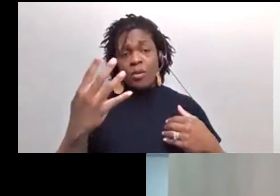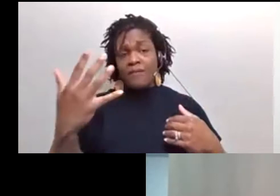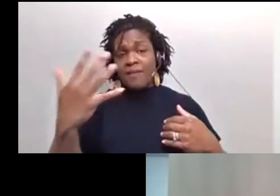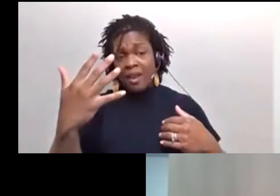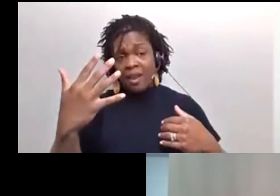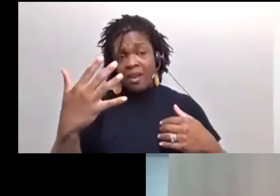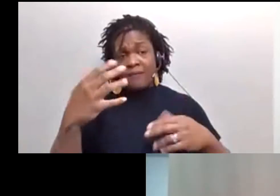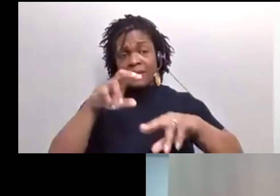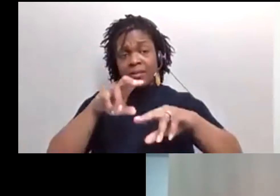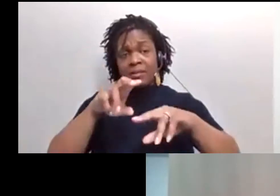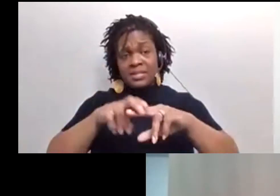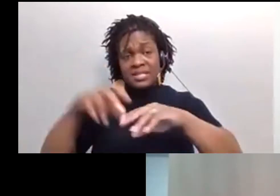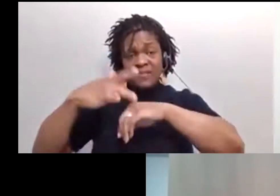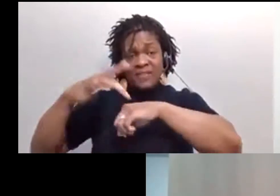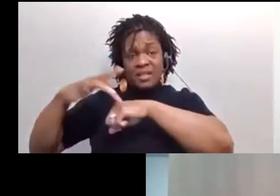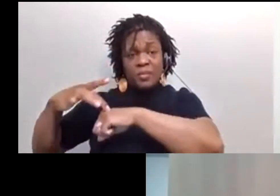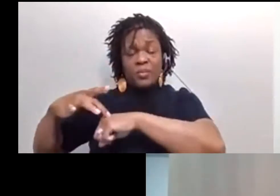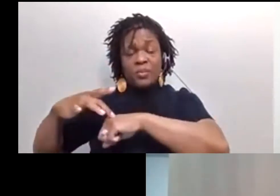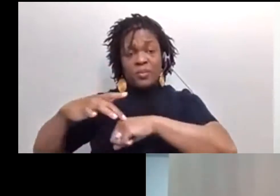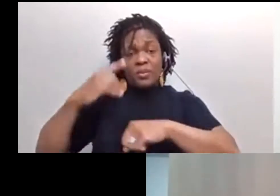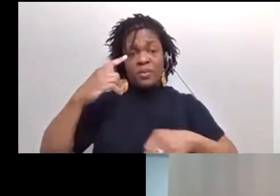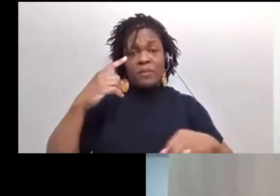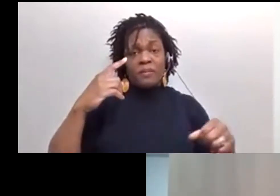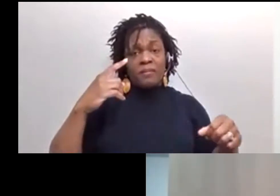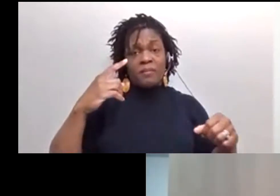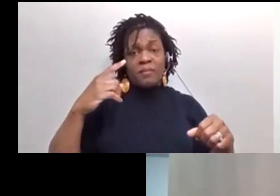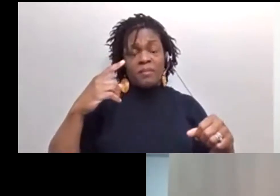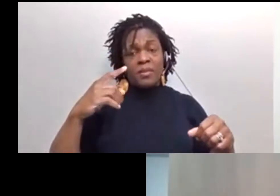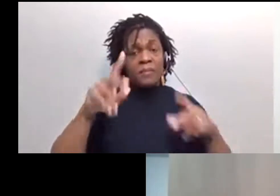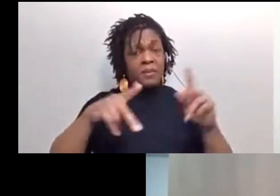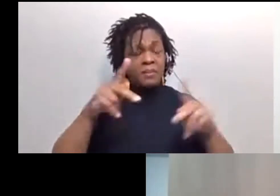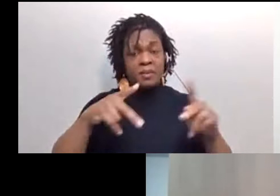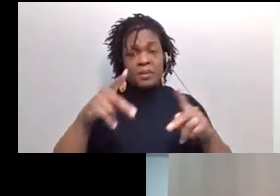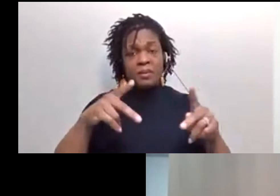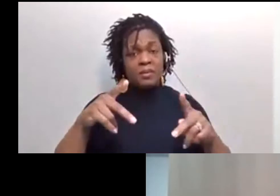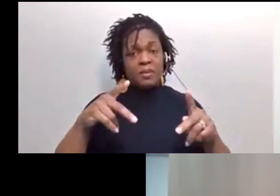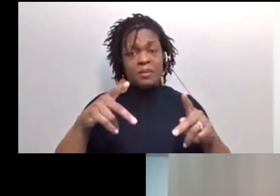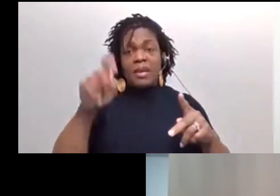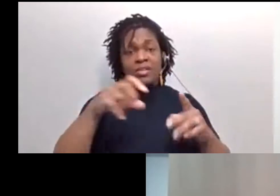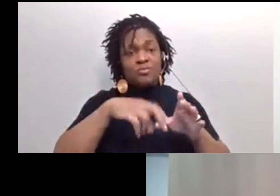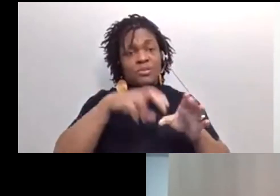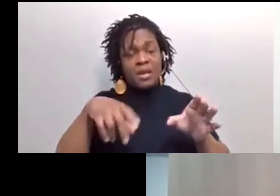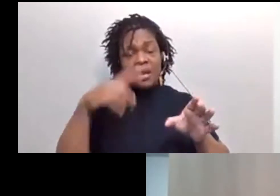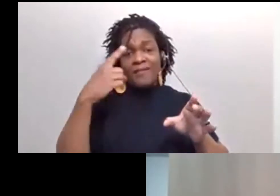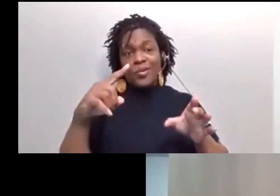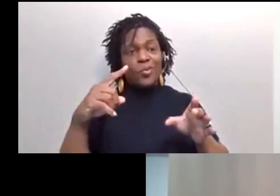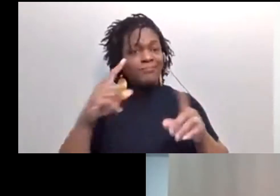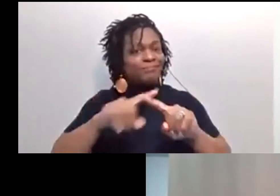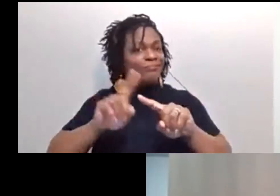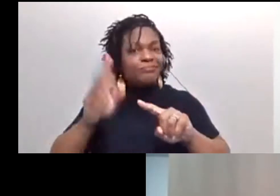available on GACDA. People had to resign for various